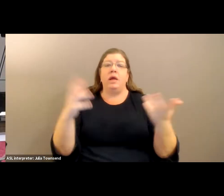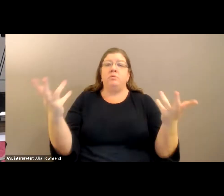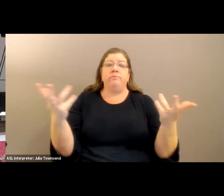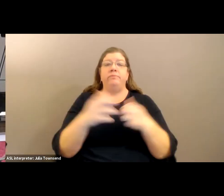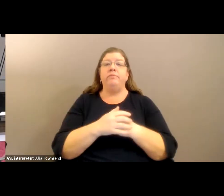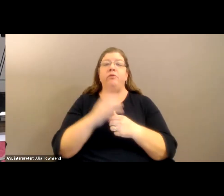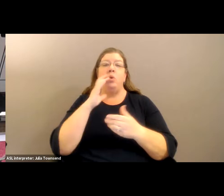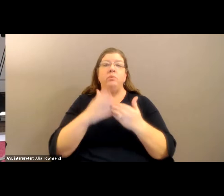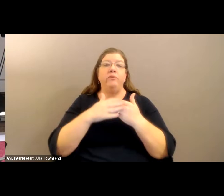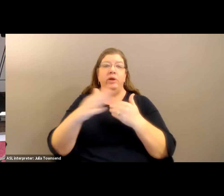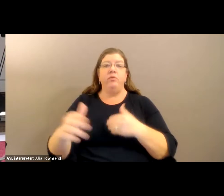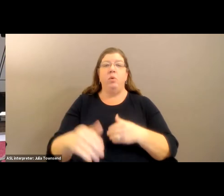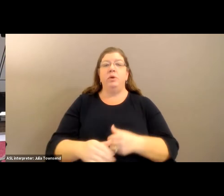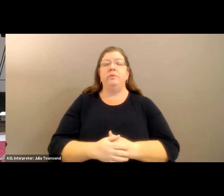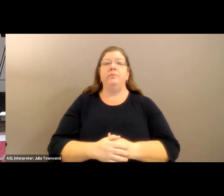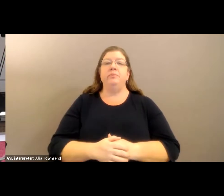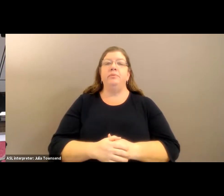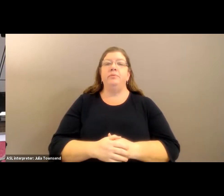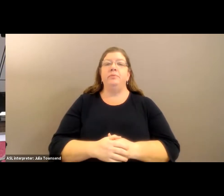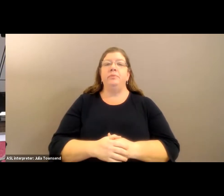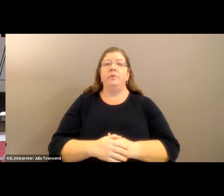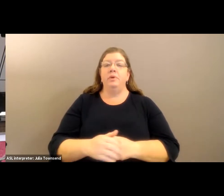moving forward? As we're